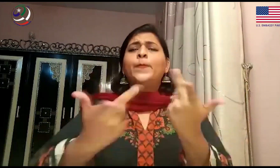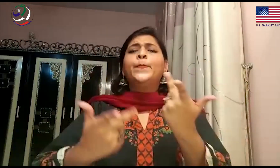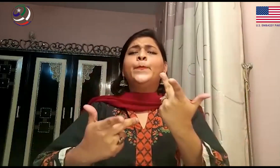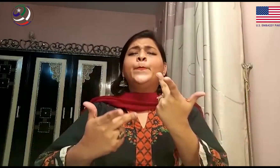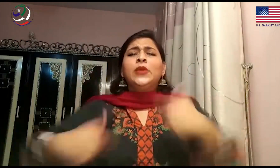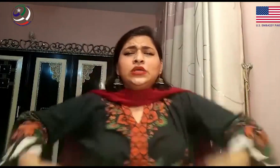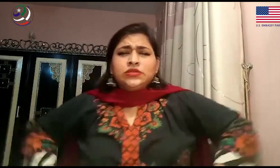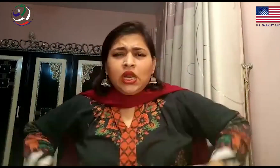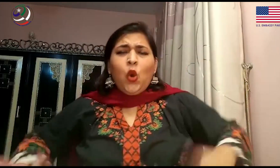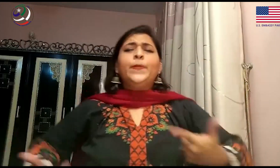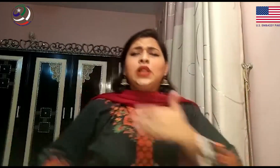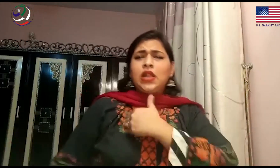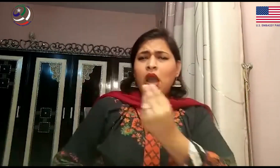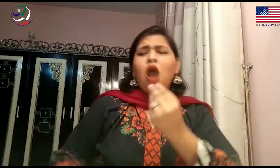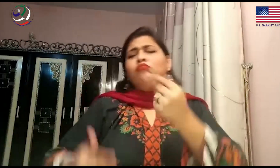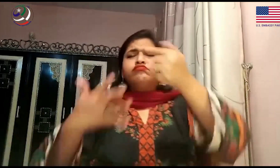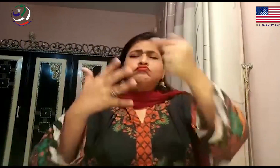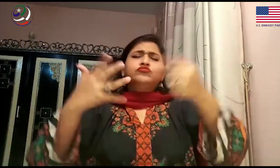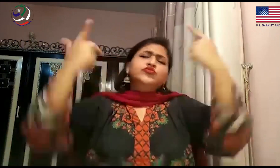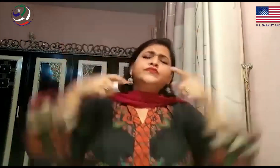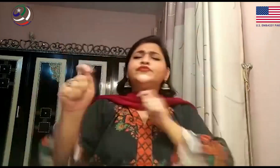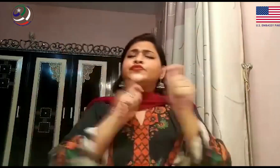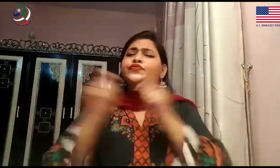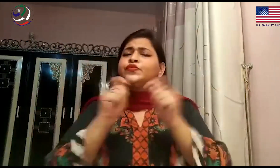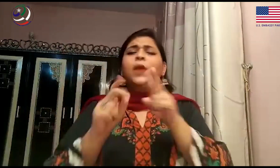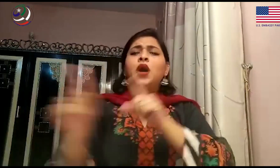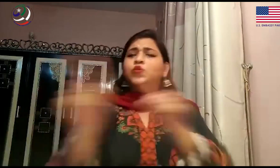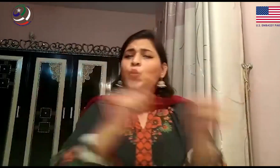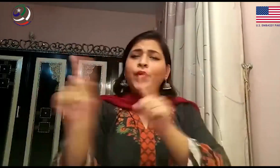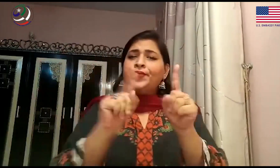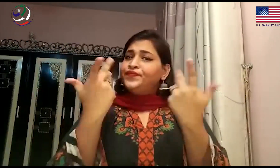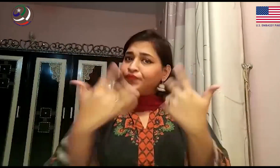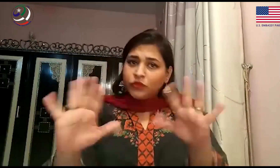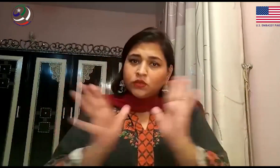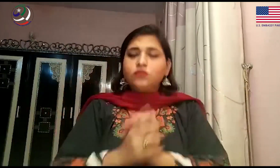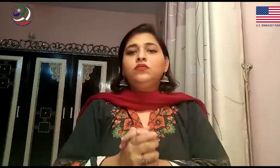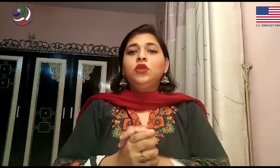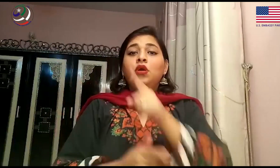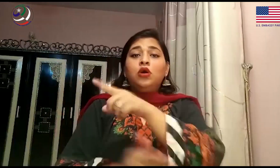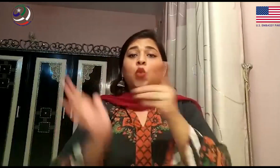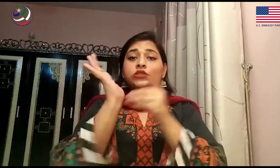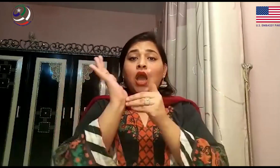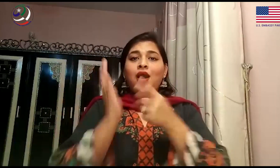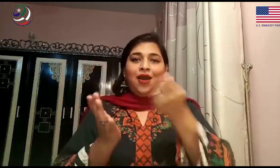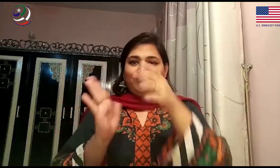and explains what's going on with me. The doctor talks to my mom and gives her the